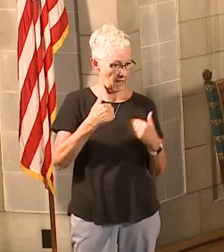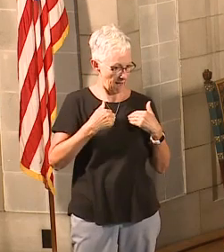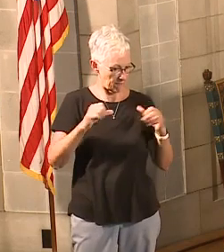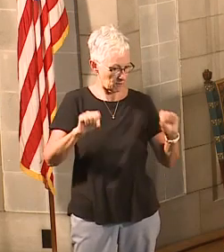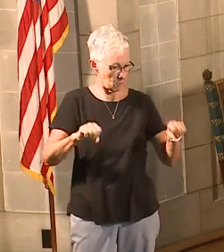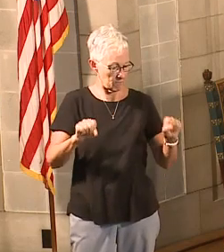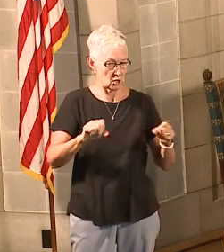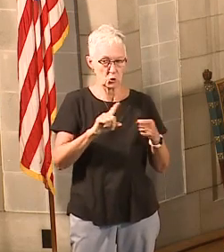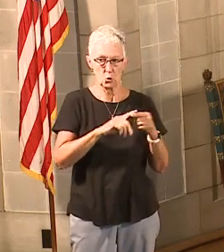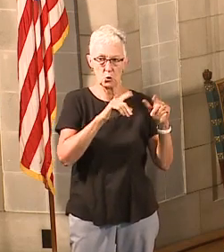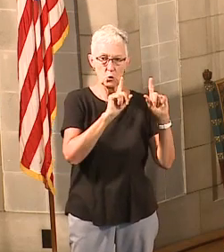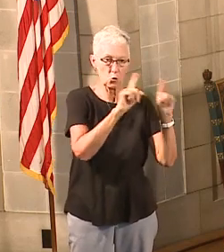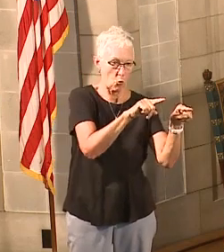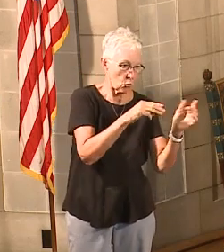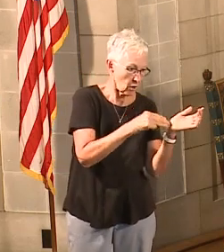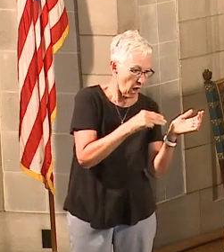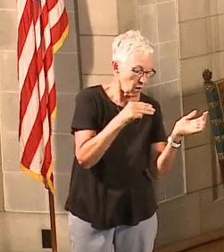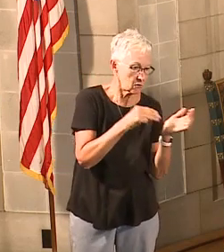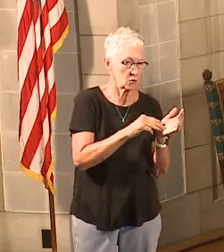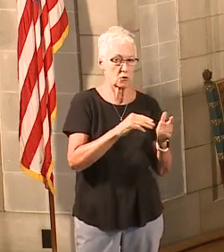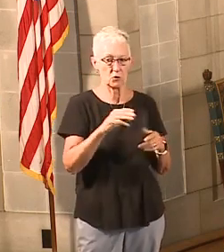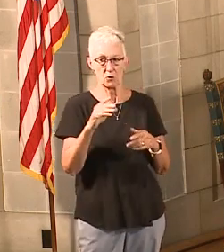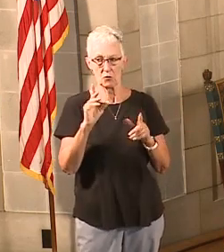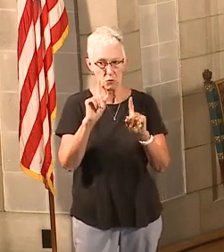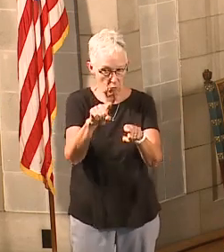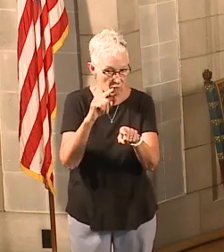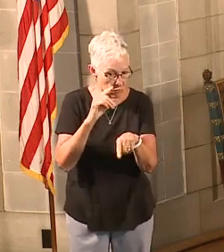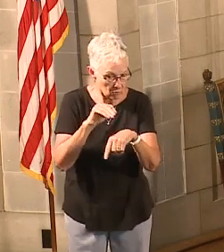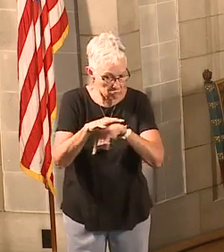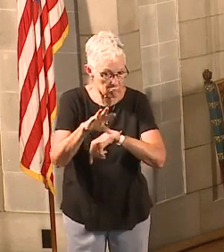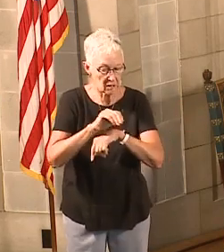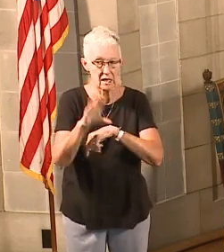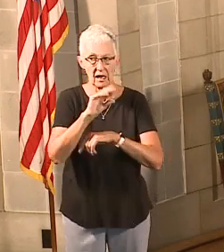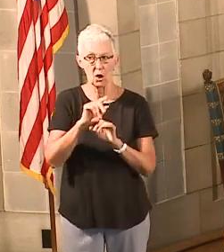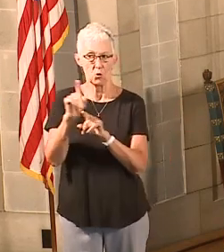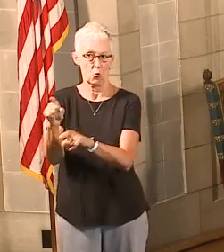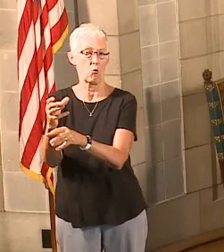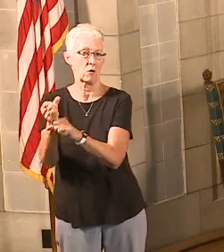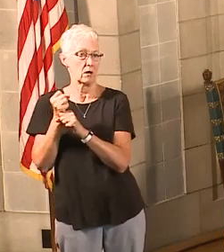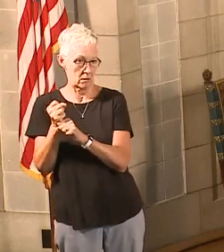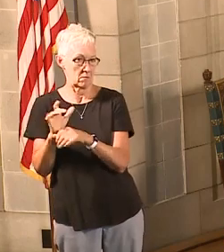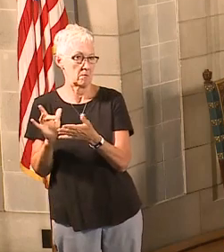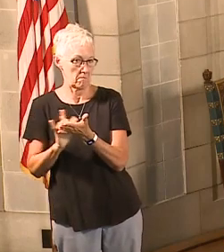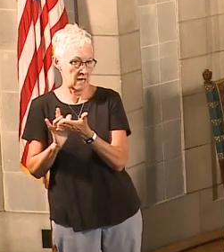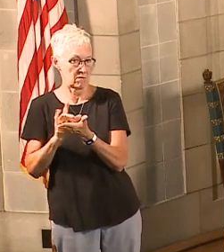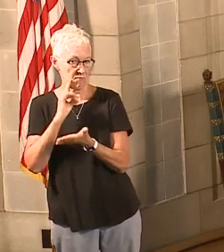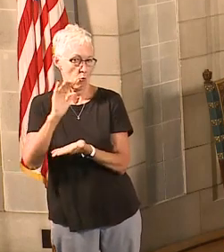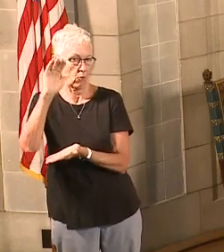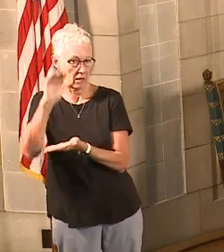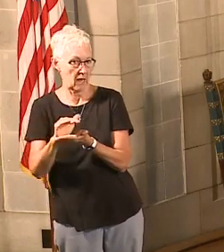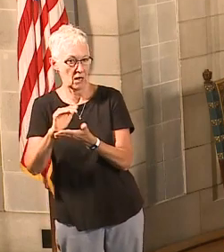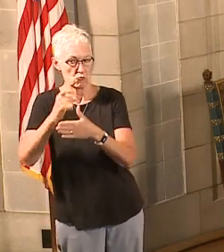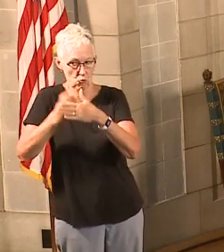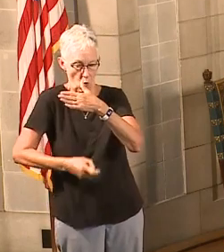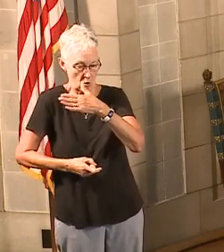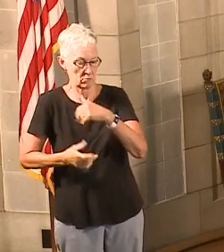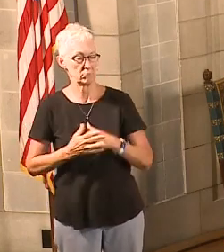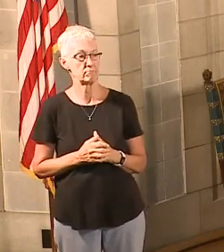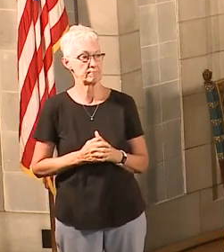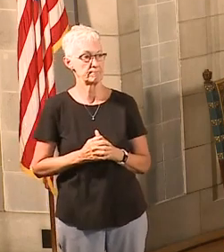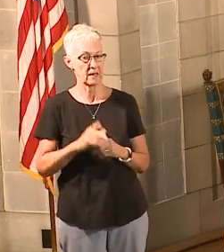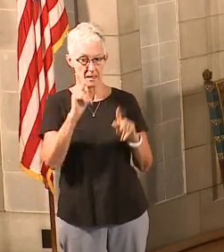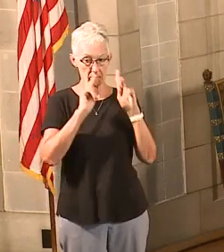behavioral health, you have prescription drugs. We also, for folks who are 19 to